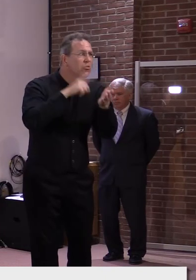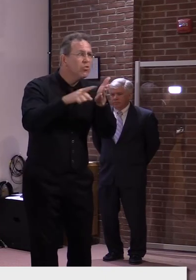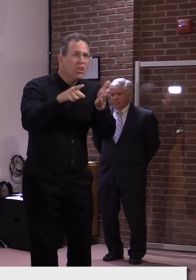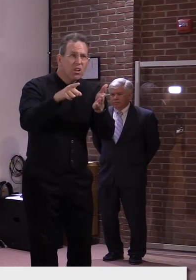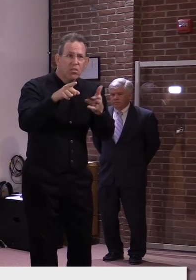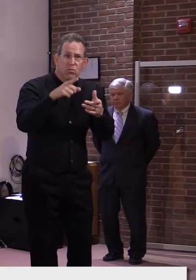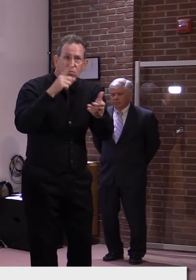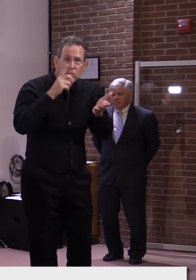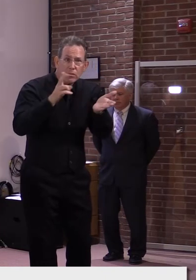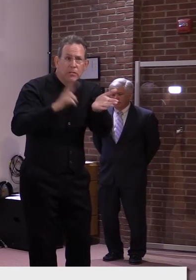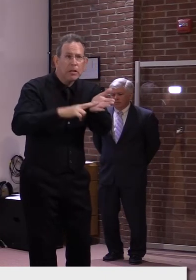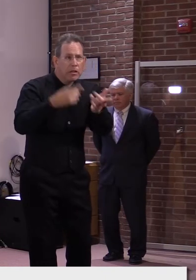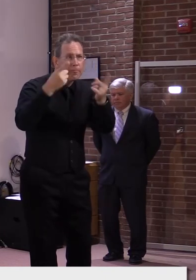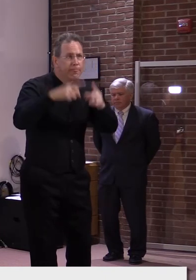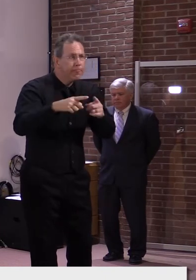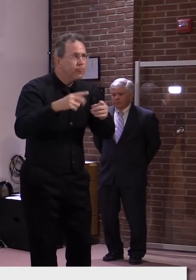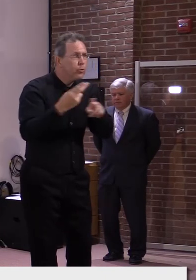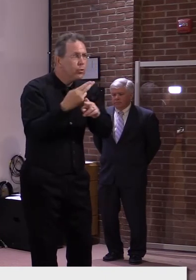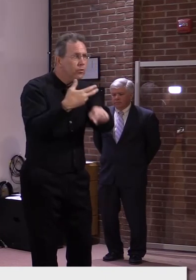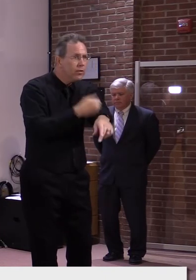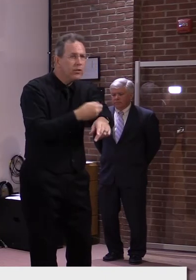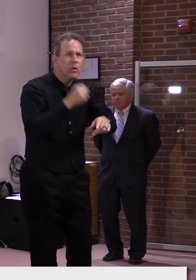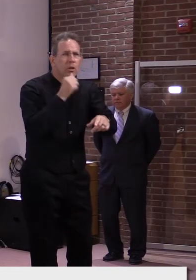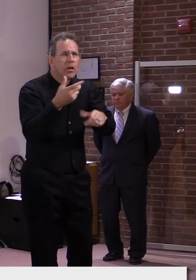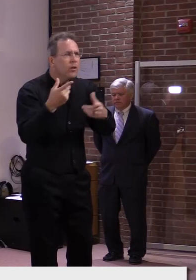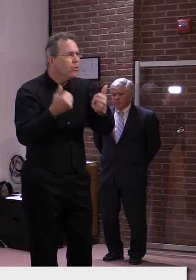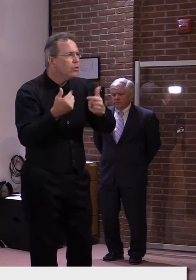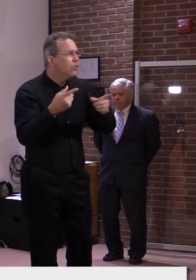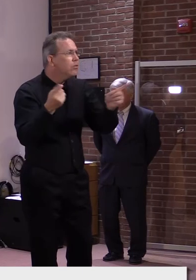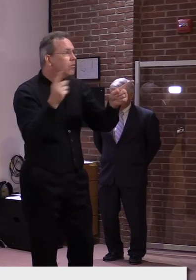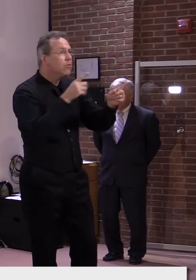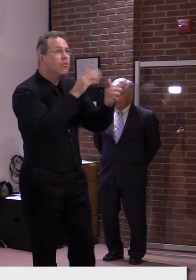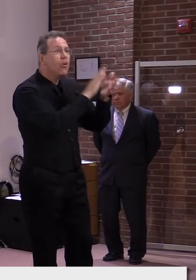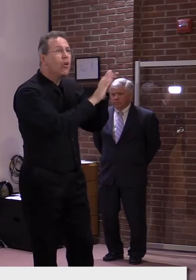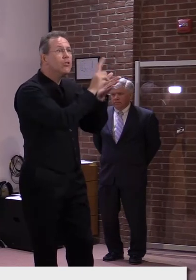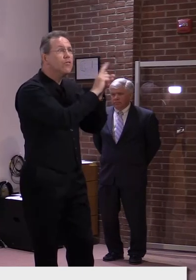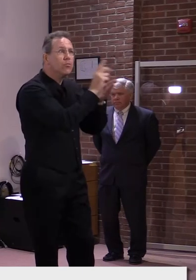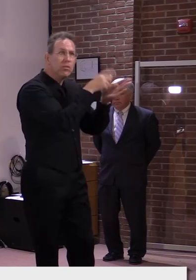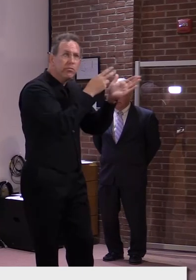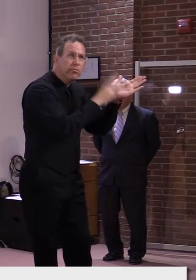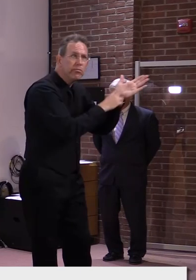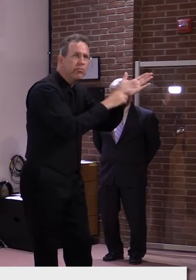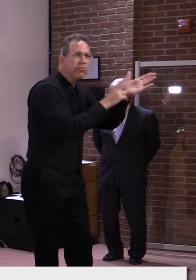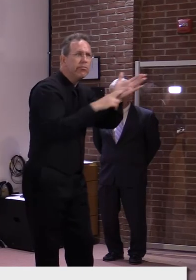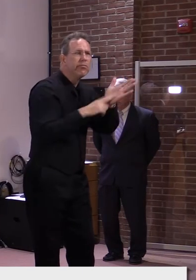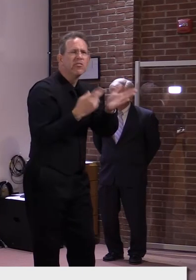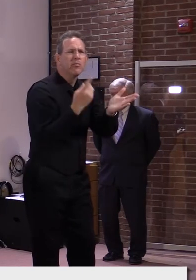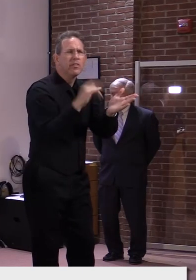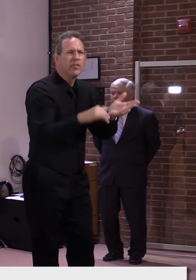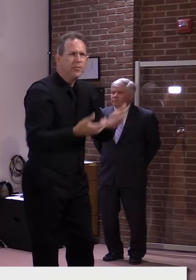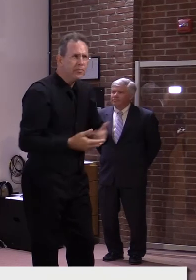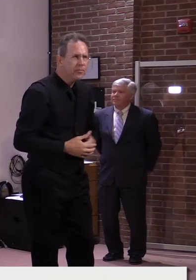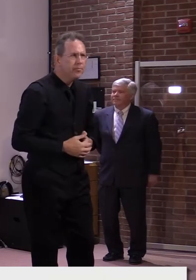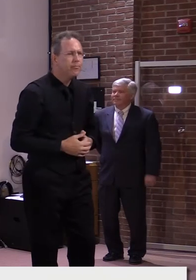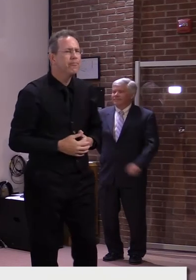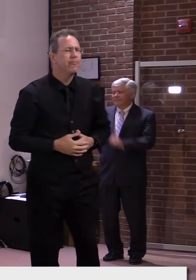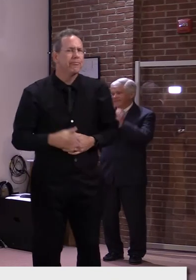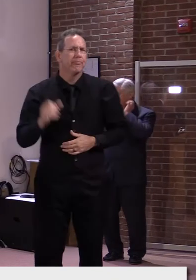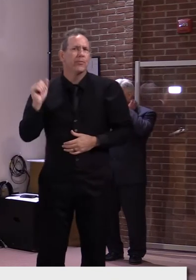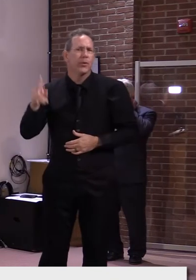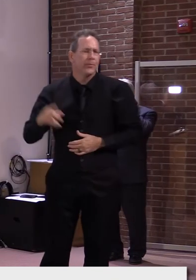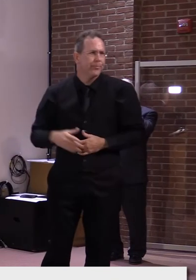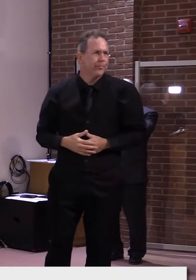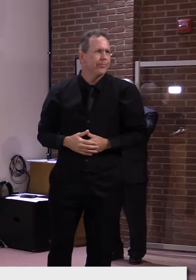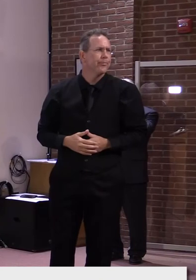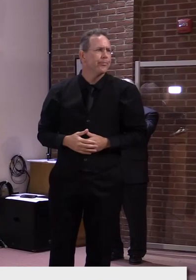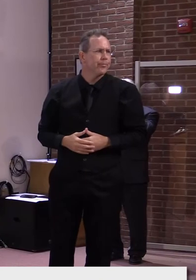Okay, thank you. So last month, the New York Yankees had 9 cases of breakthrough COVID-19, including their